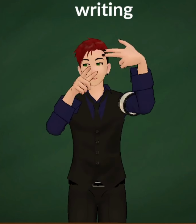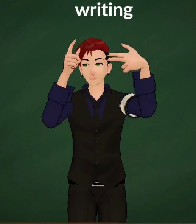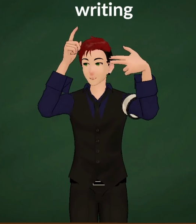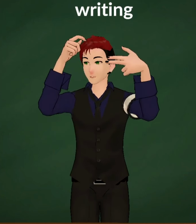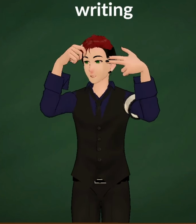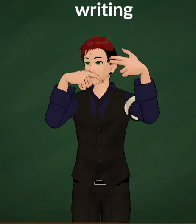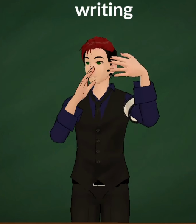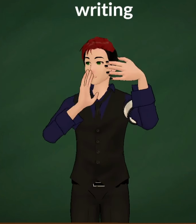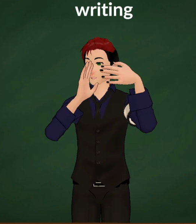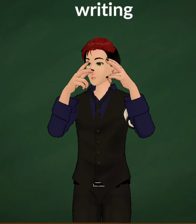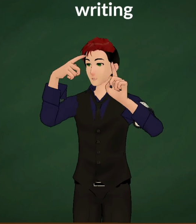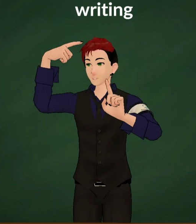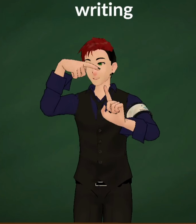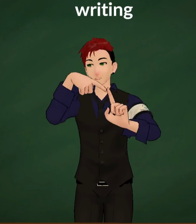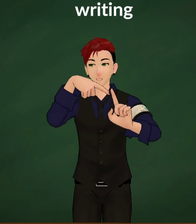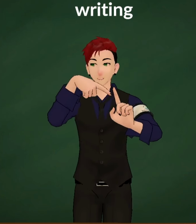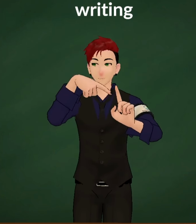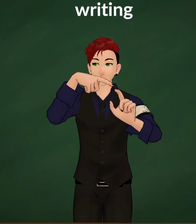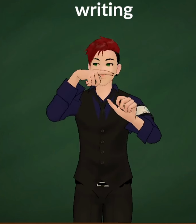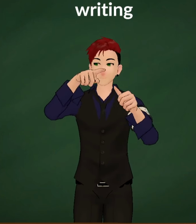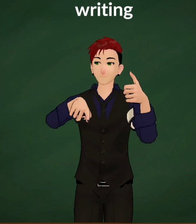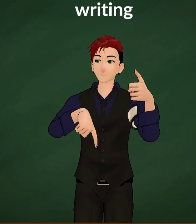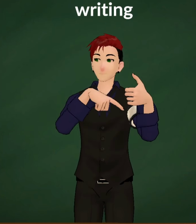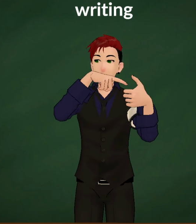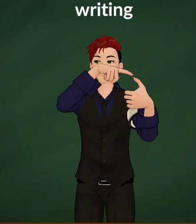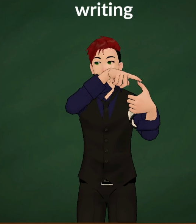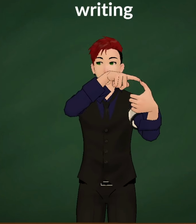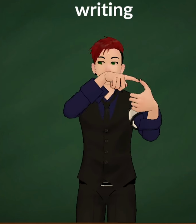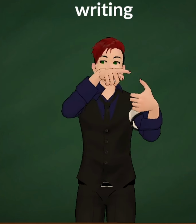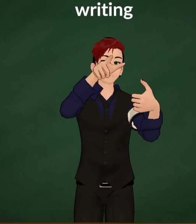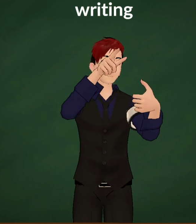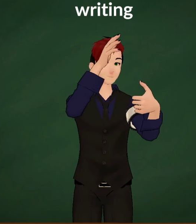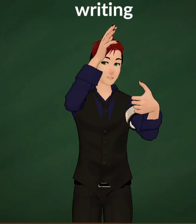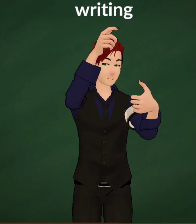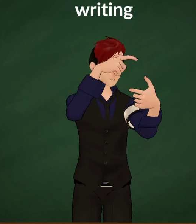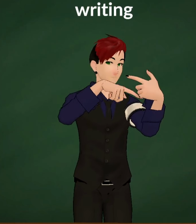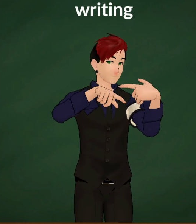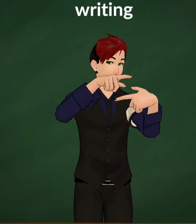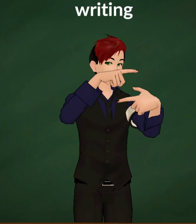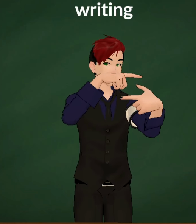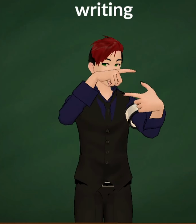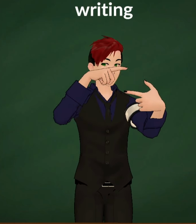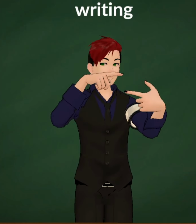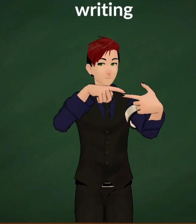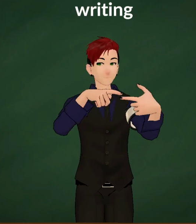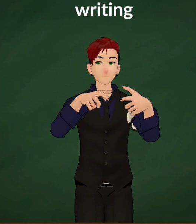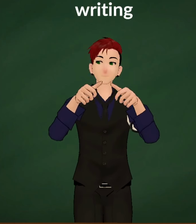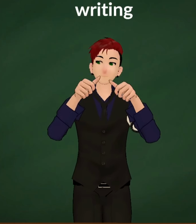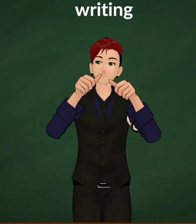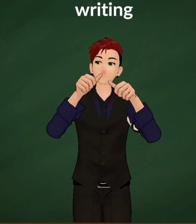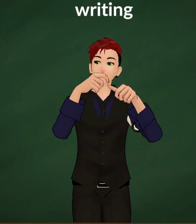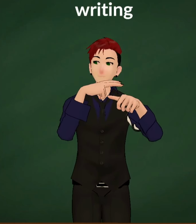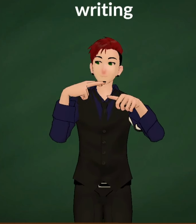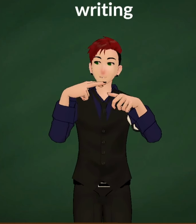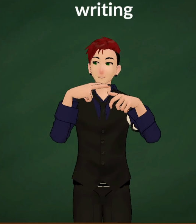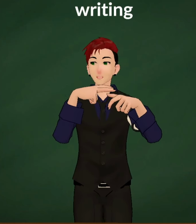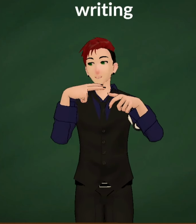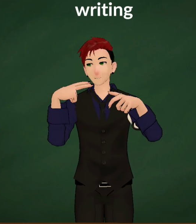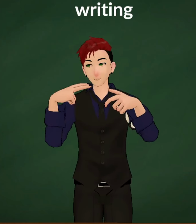3 concepts I wanted to hit on about conceptual signs, noun versus